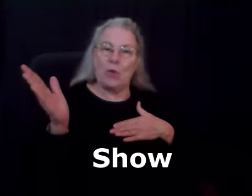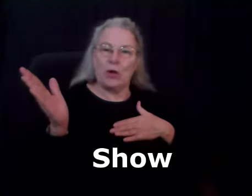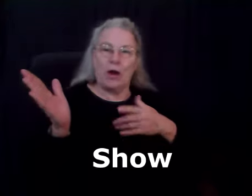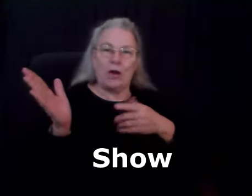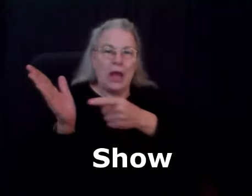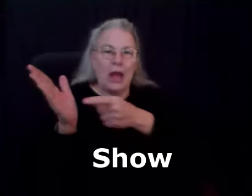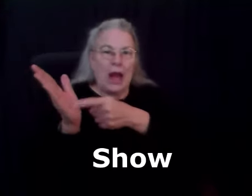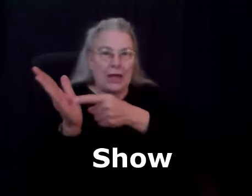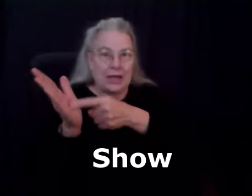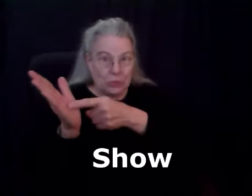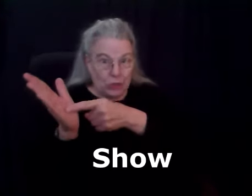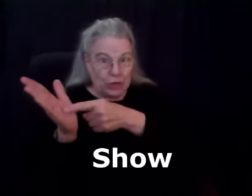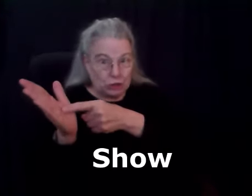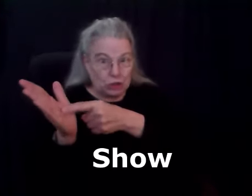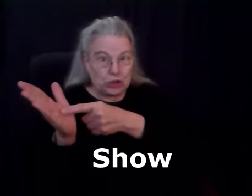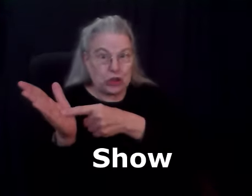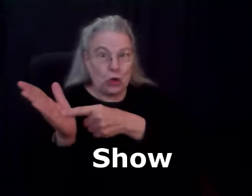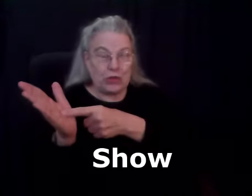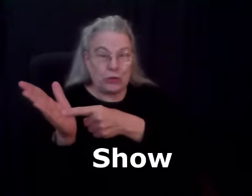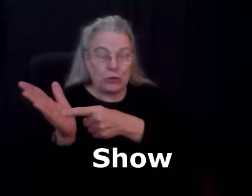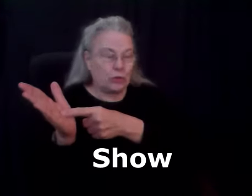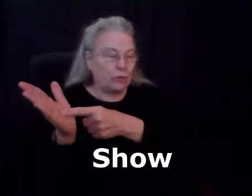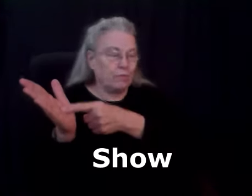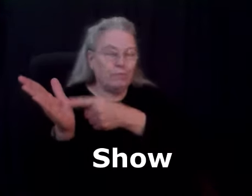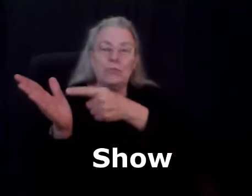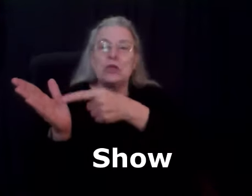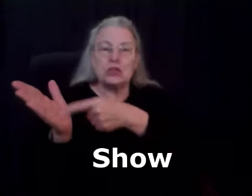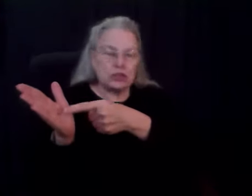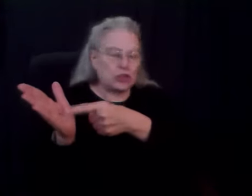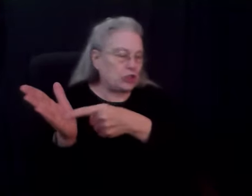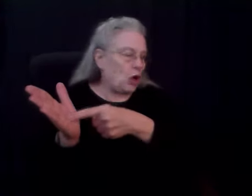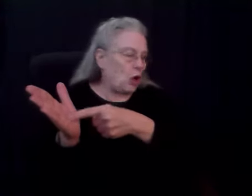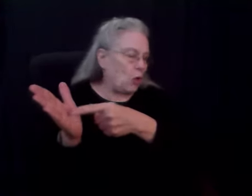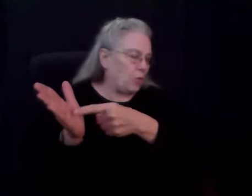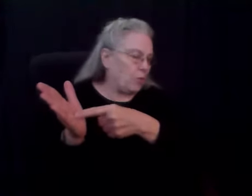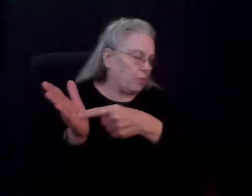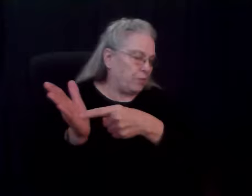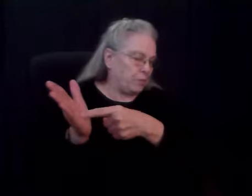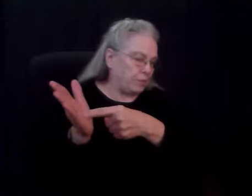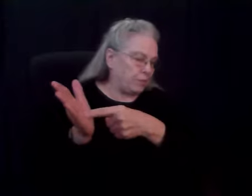card, and he's going to show it to you. Show.